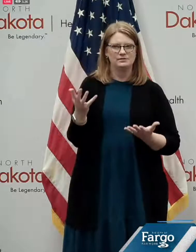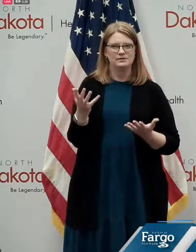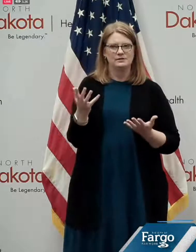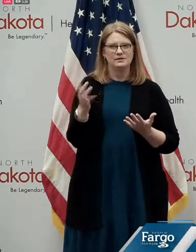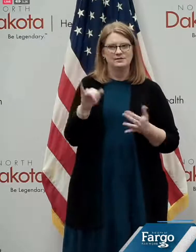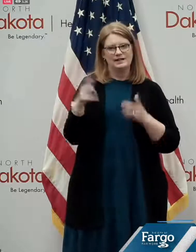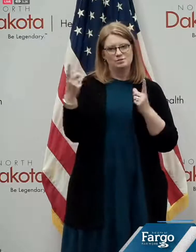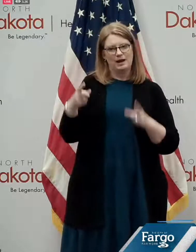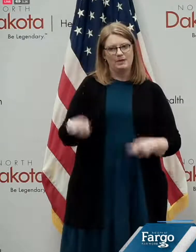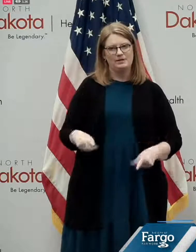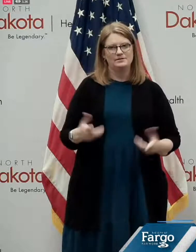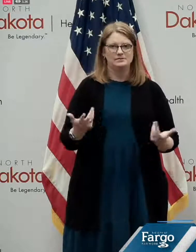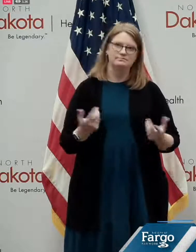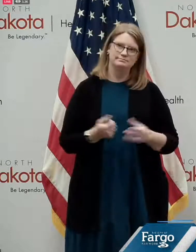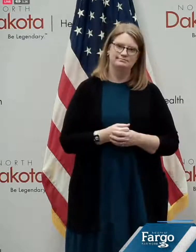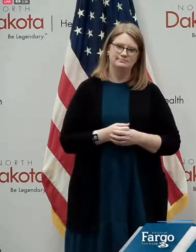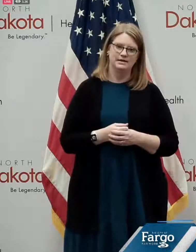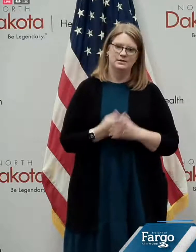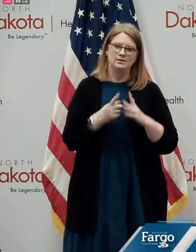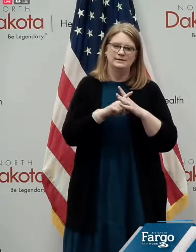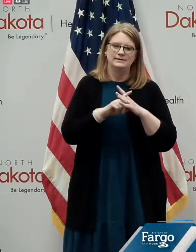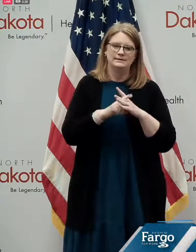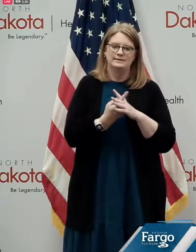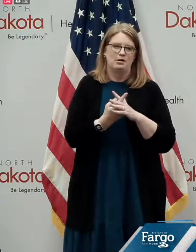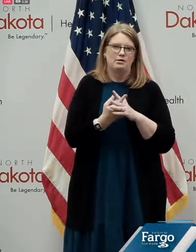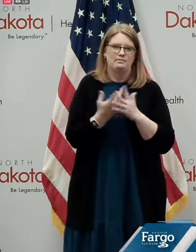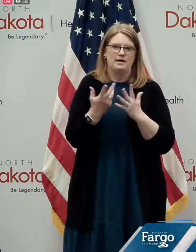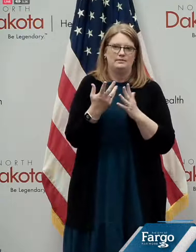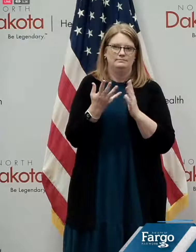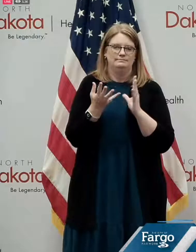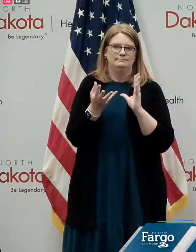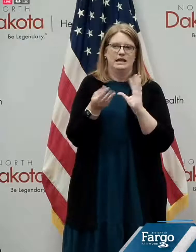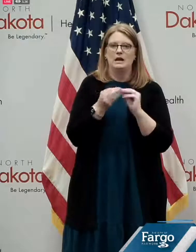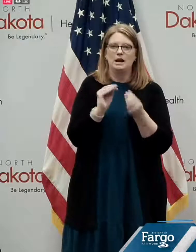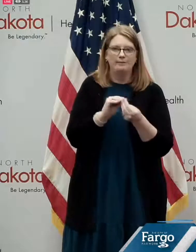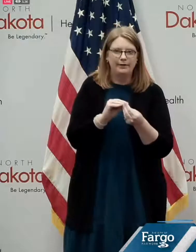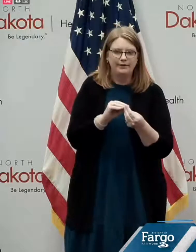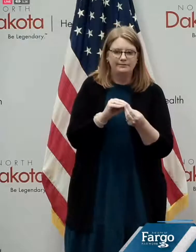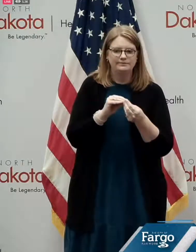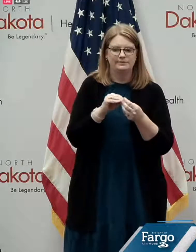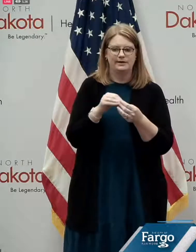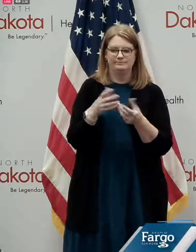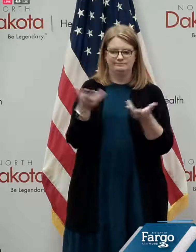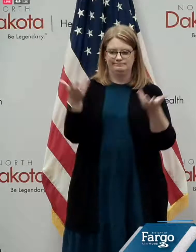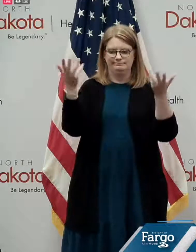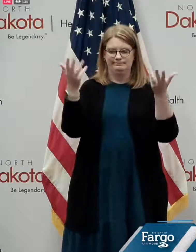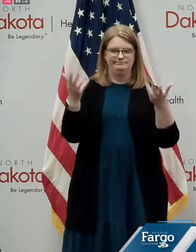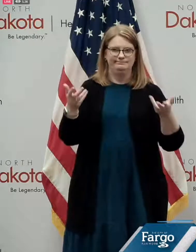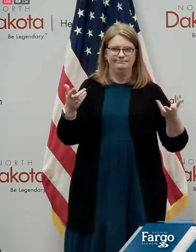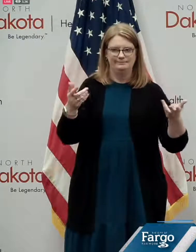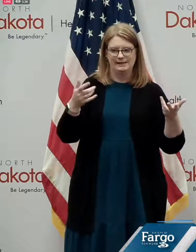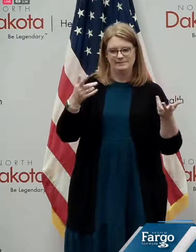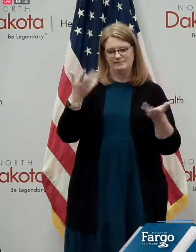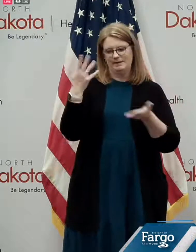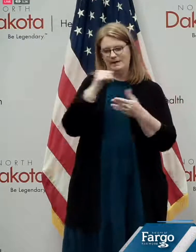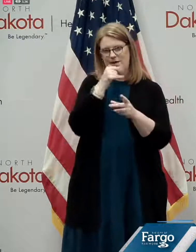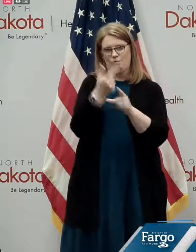because that was triggered by some number that may not make any sense.